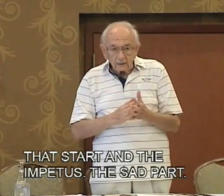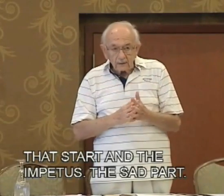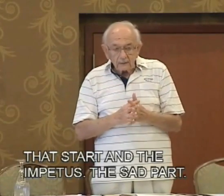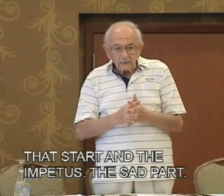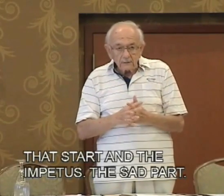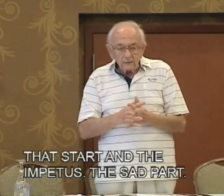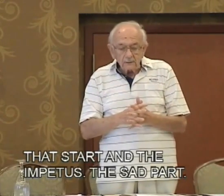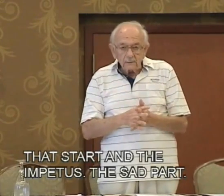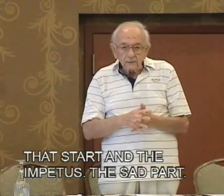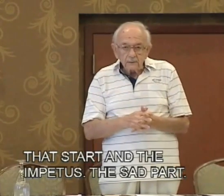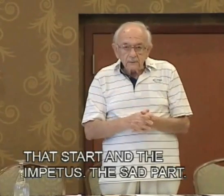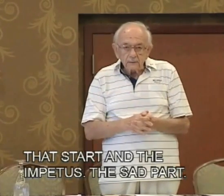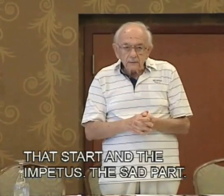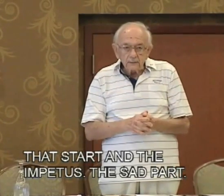the sad part